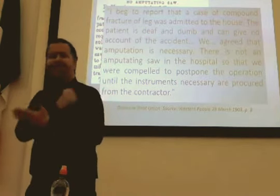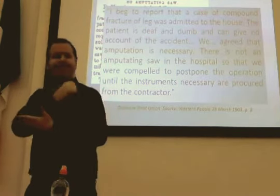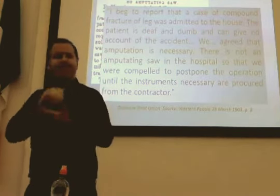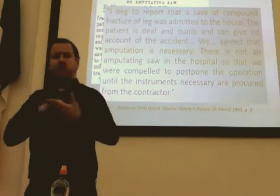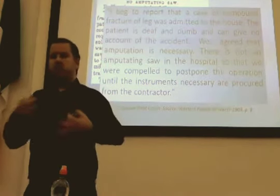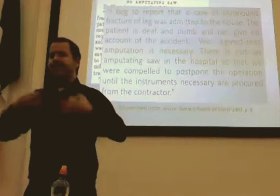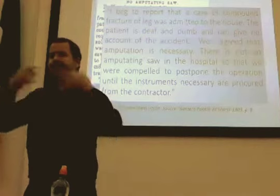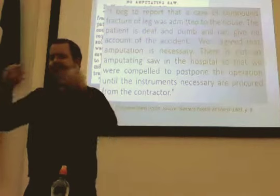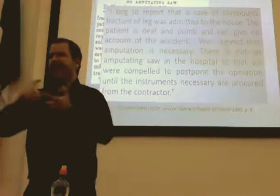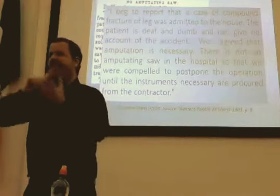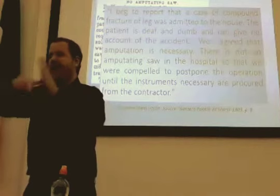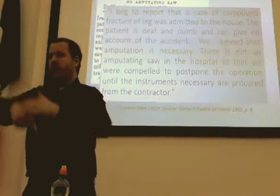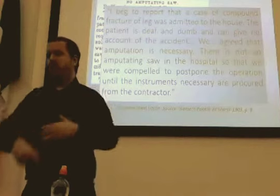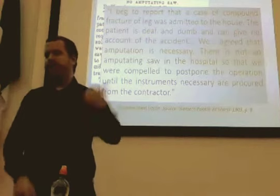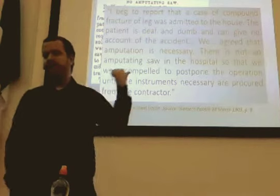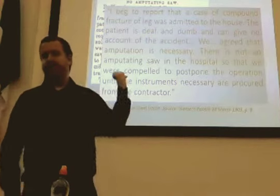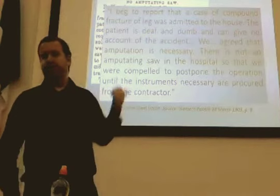workhouse to actually